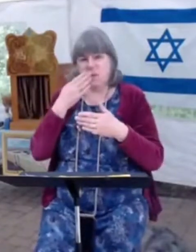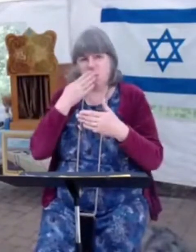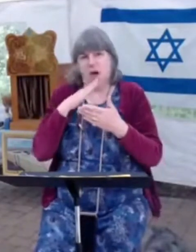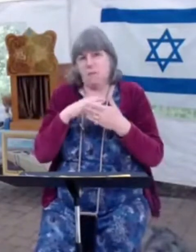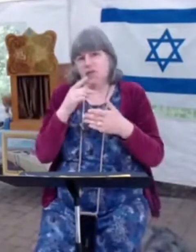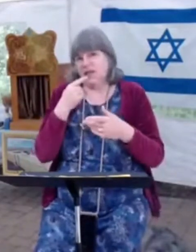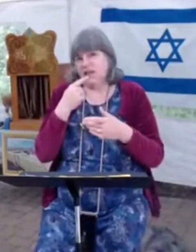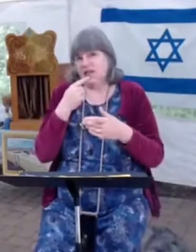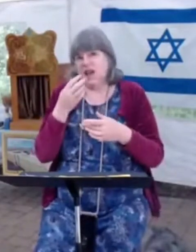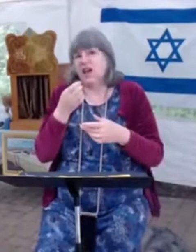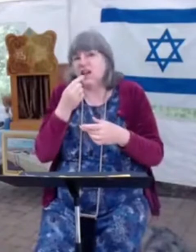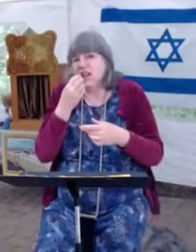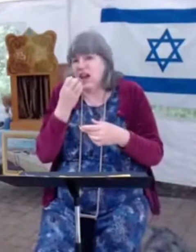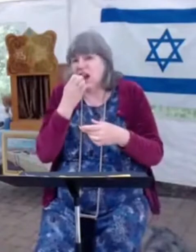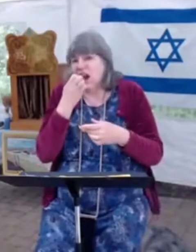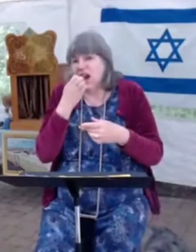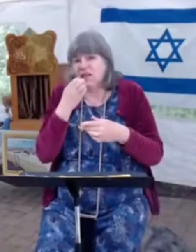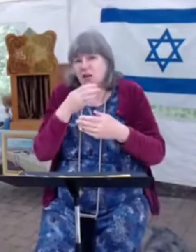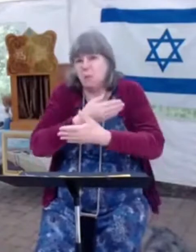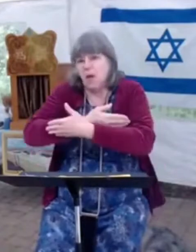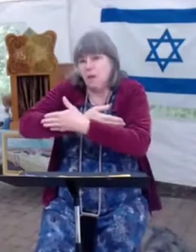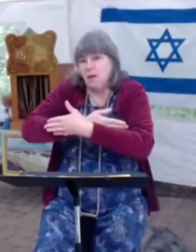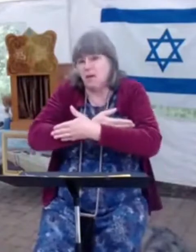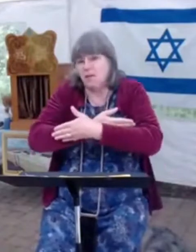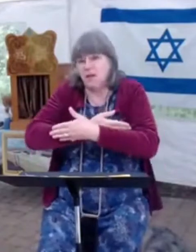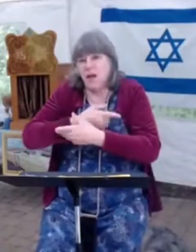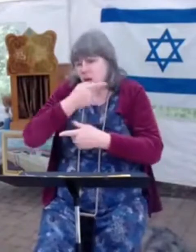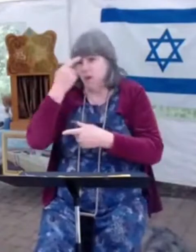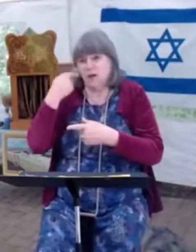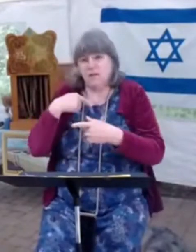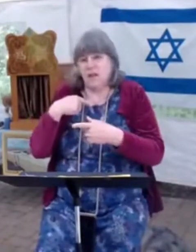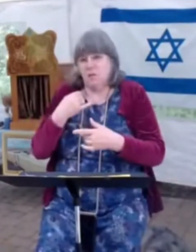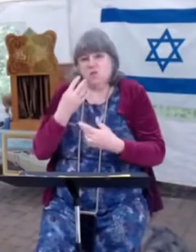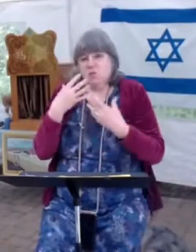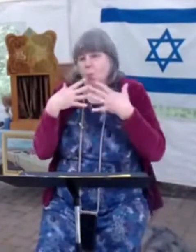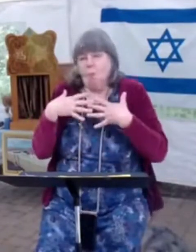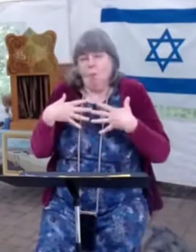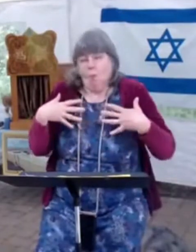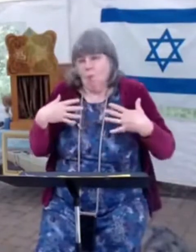At that time, there were 4 hungry lepers living outside the city.